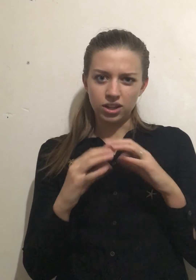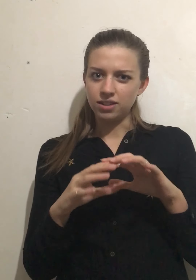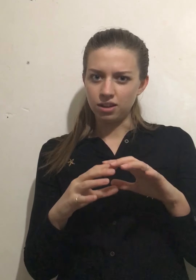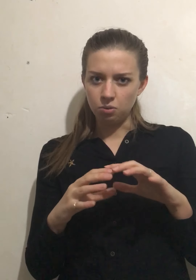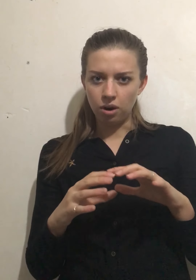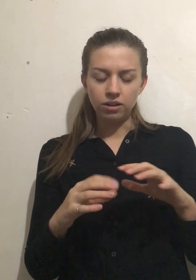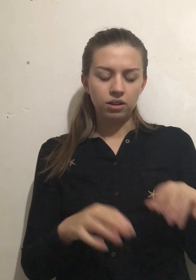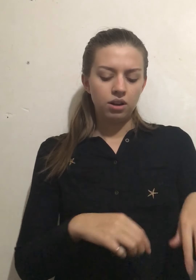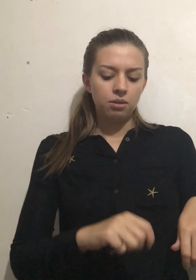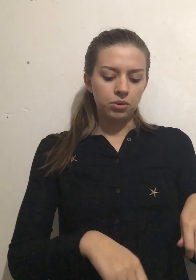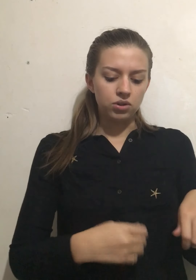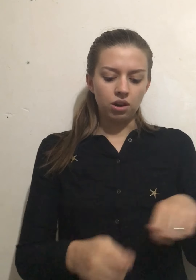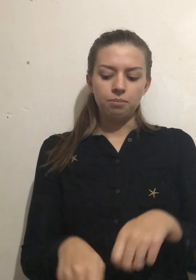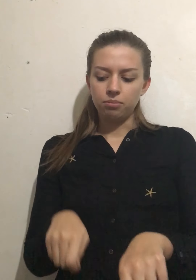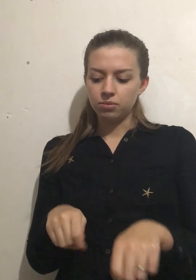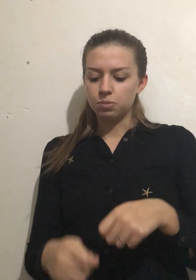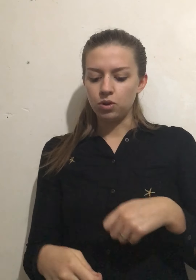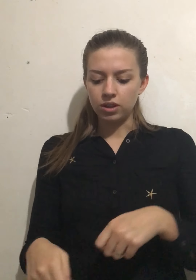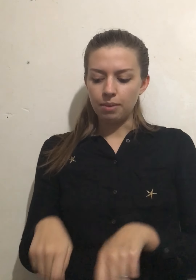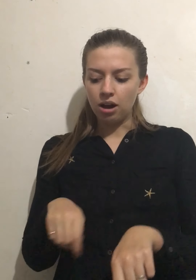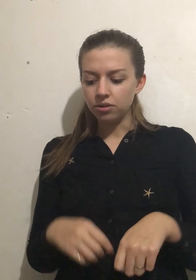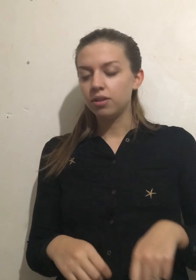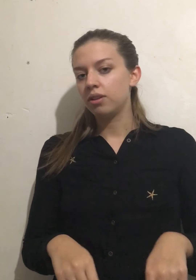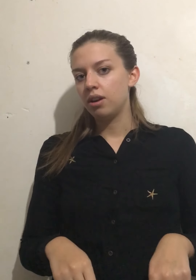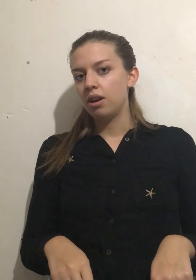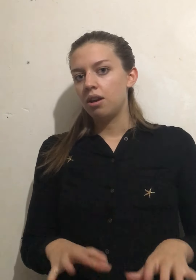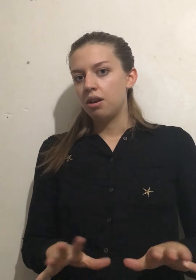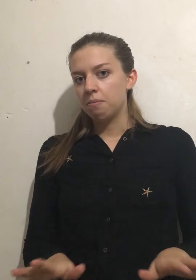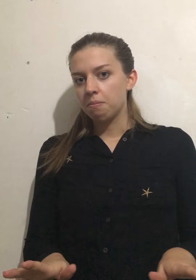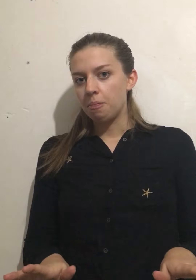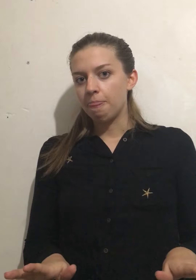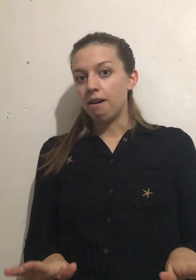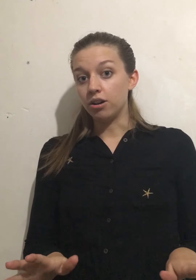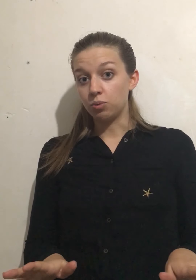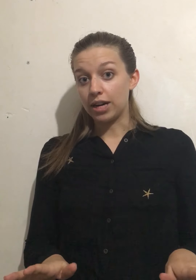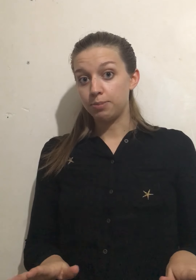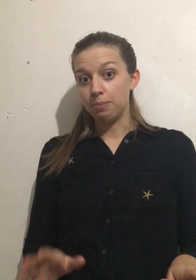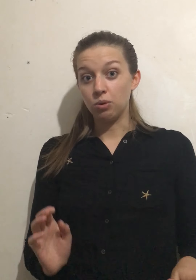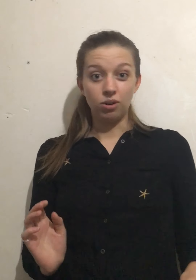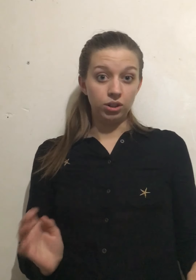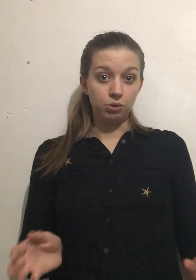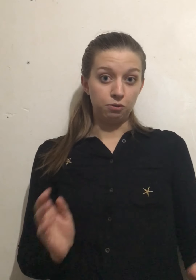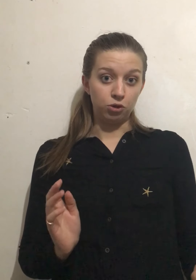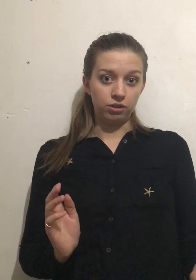that you want, but you start spooning them out onto wax paper or aluminum foil.